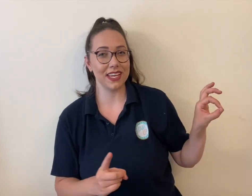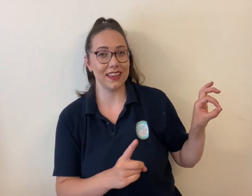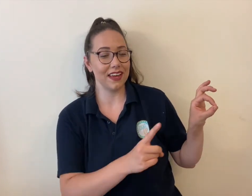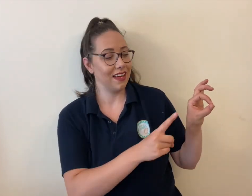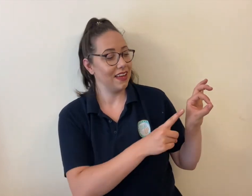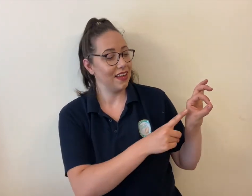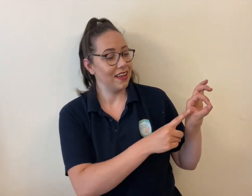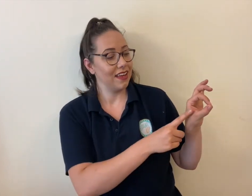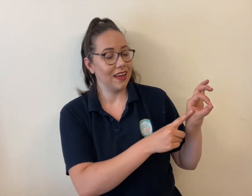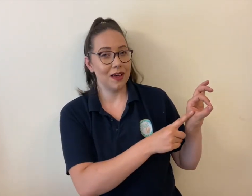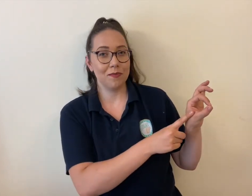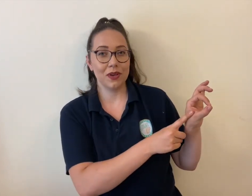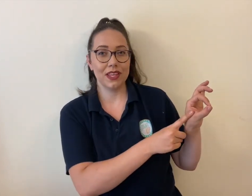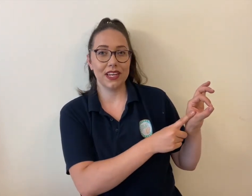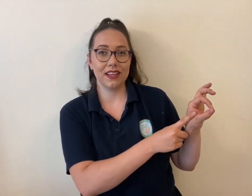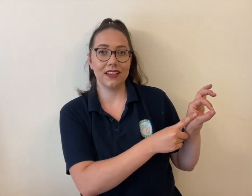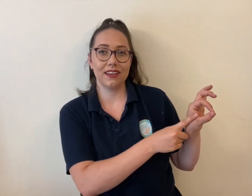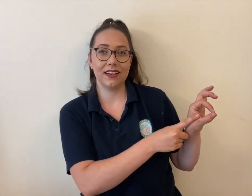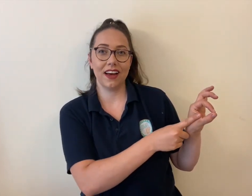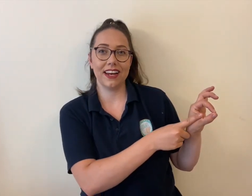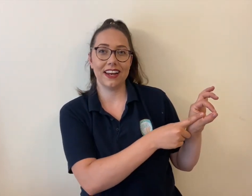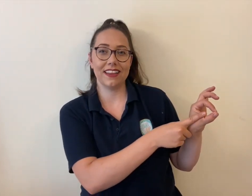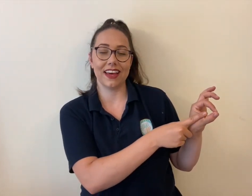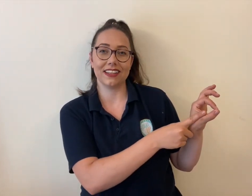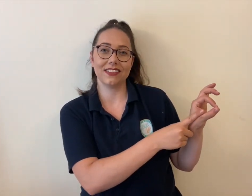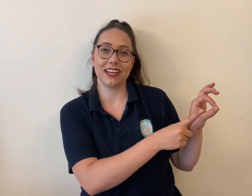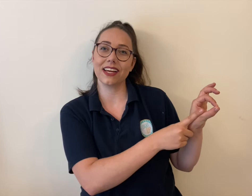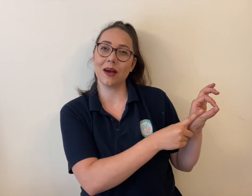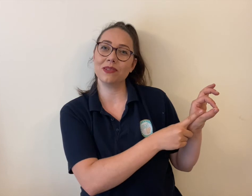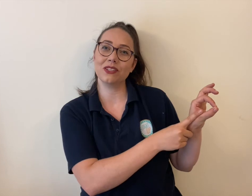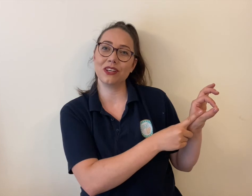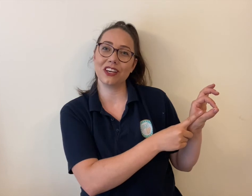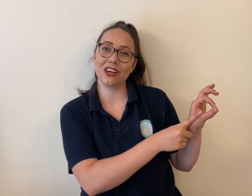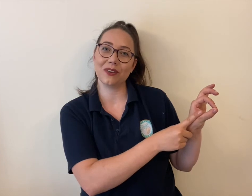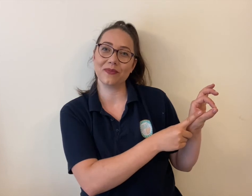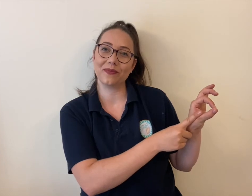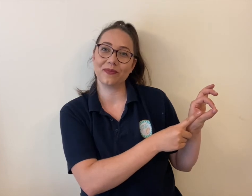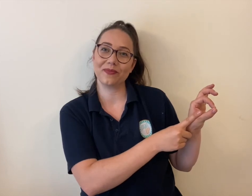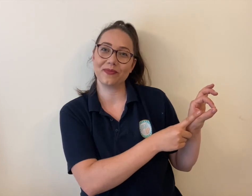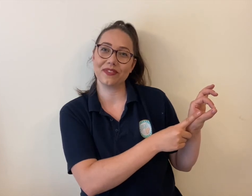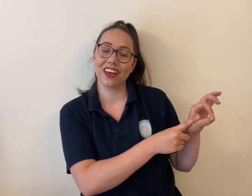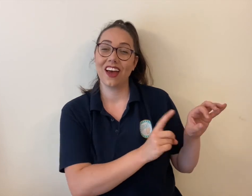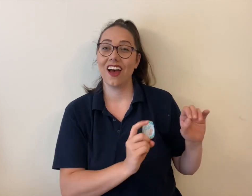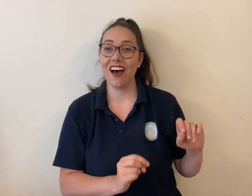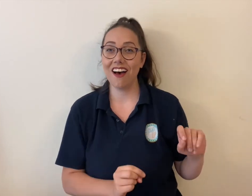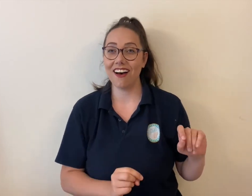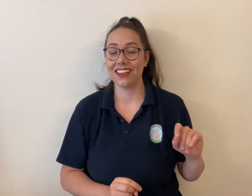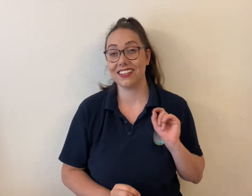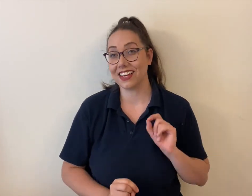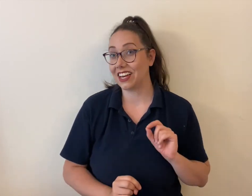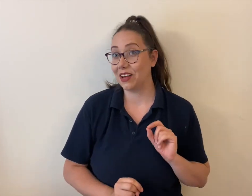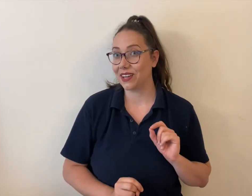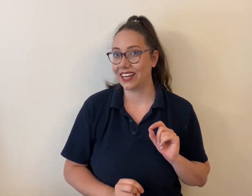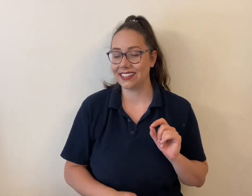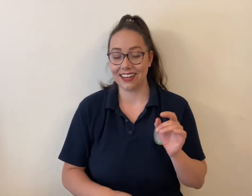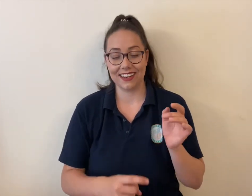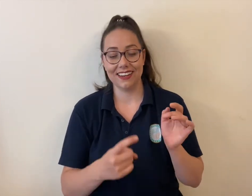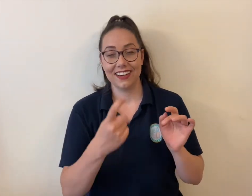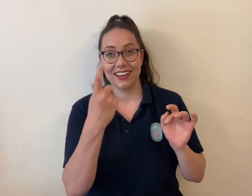together and put the little line in it there. So it's like a capital Q. R. It's like a lowercase r. Take